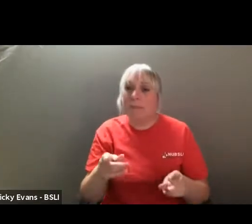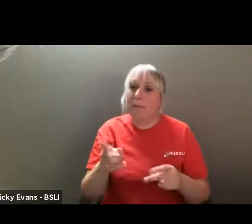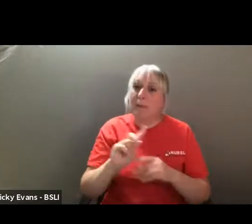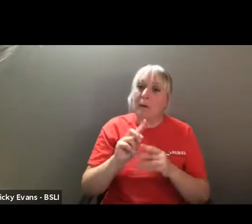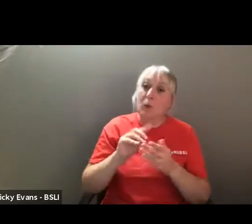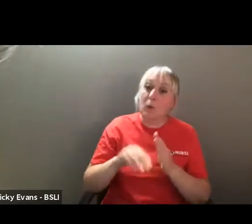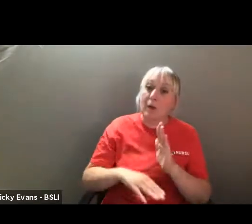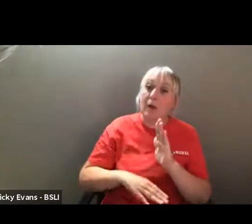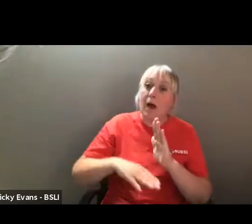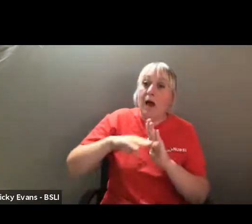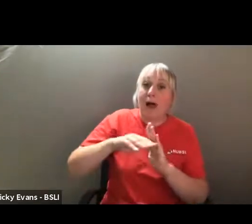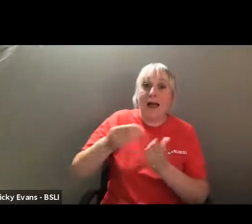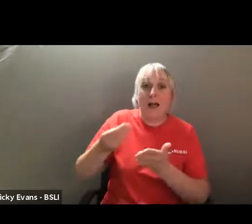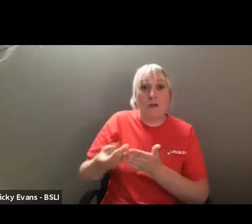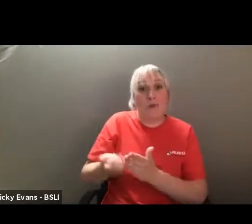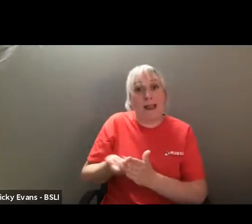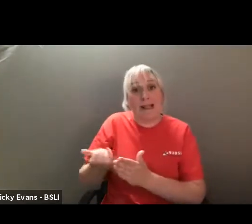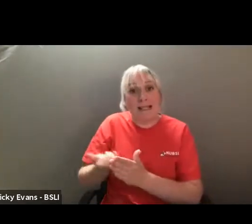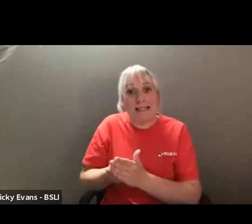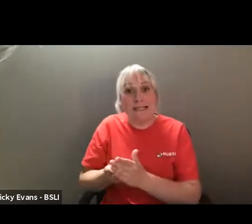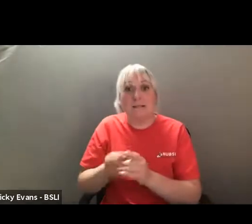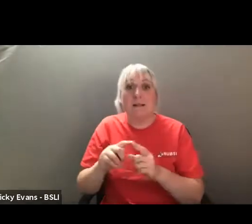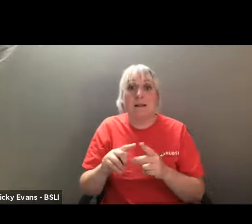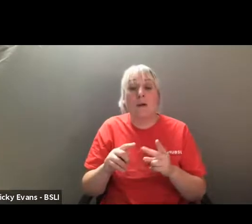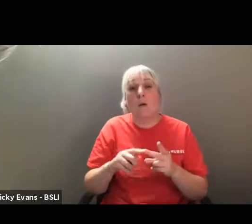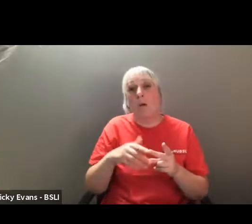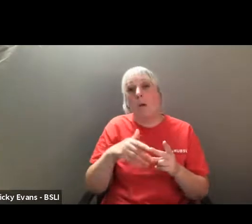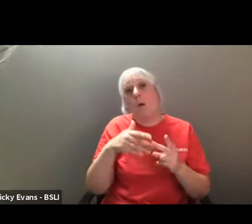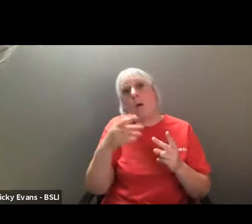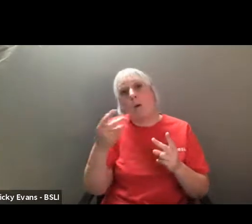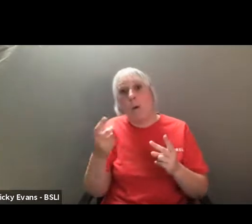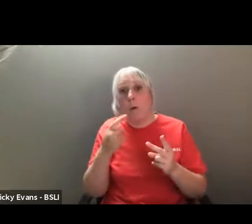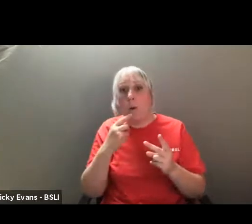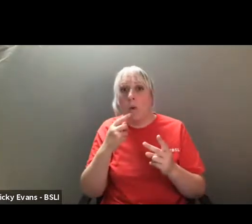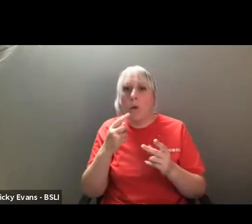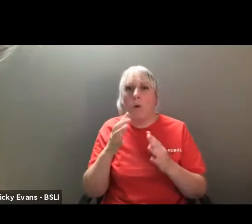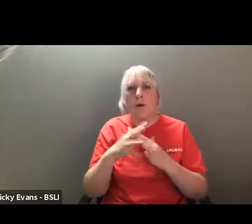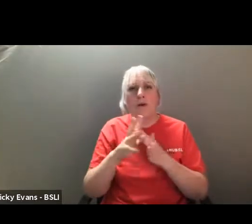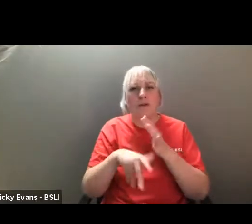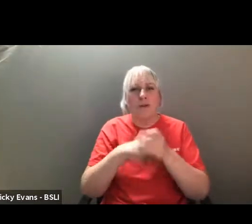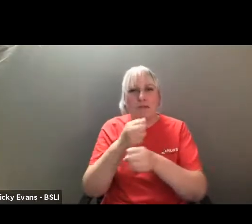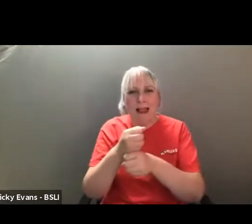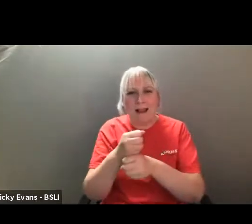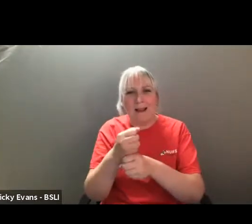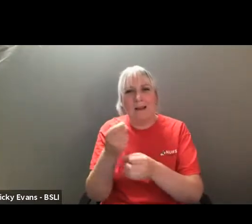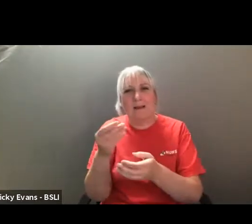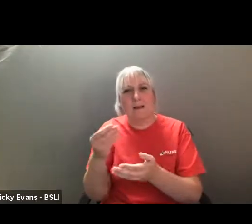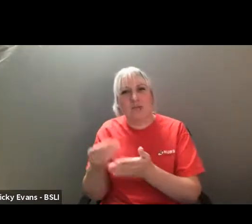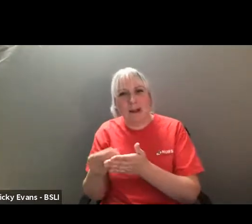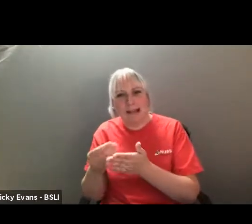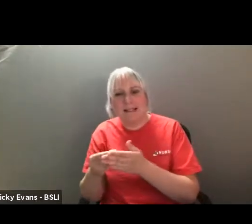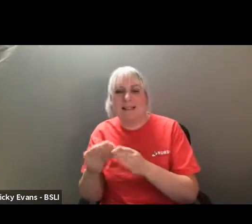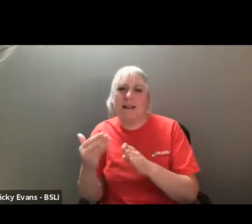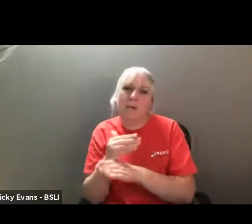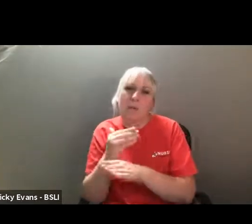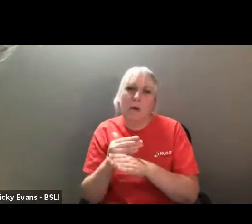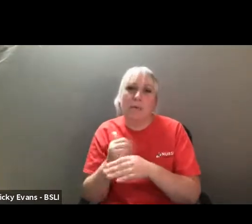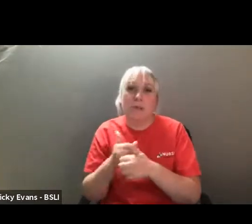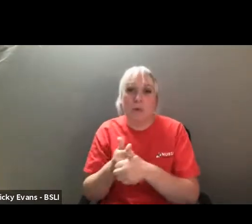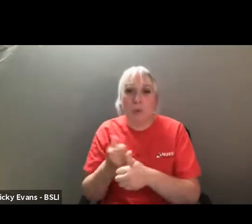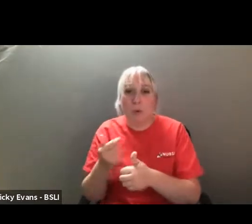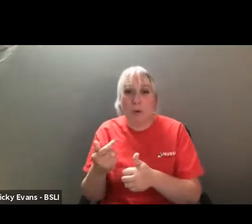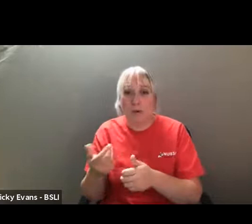rates of PIP, or even on the RAG rate of Employment Support Allowance, would be worse